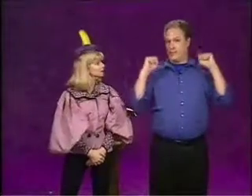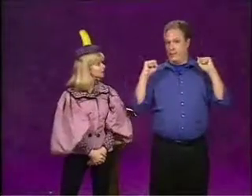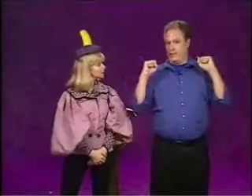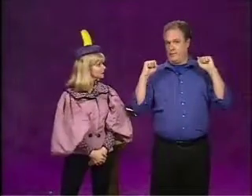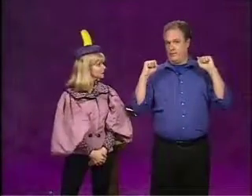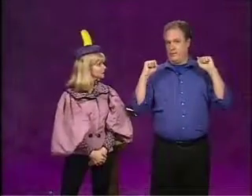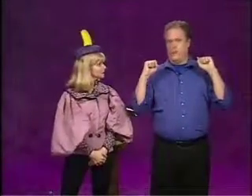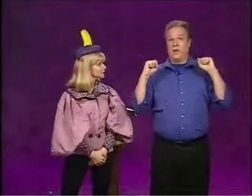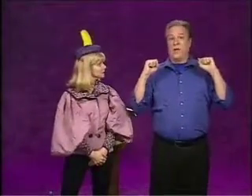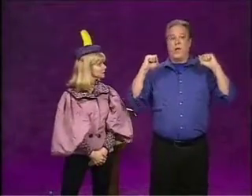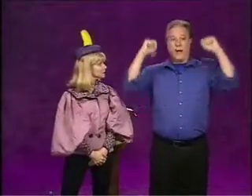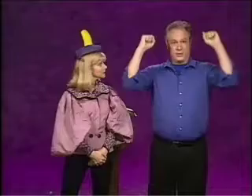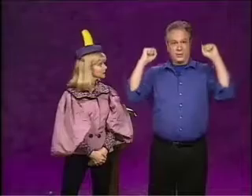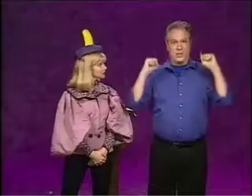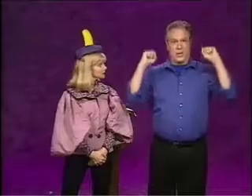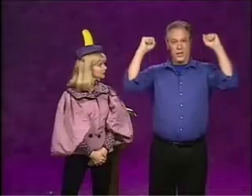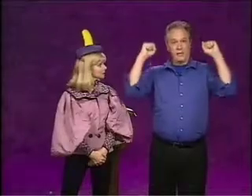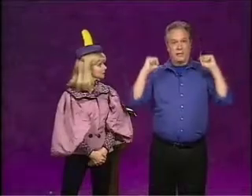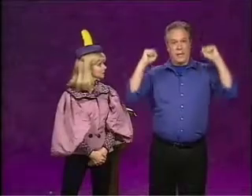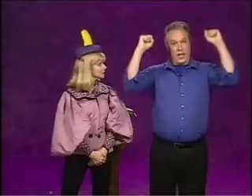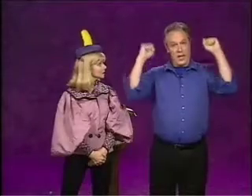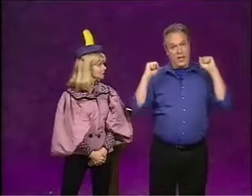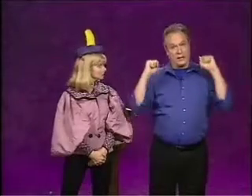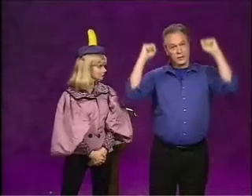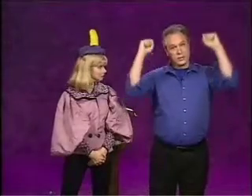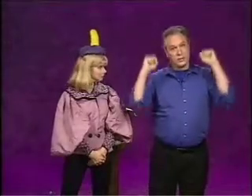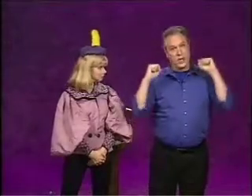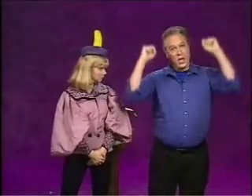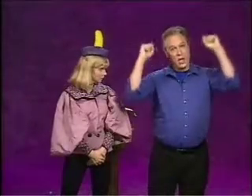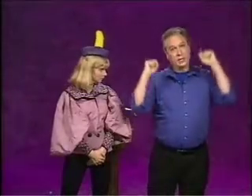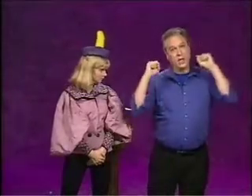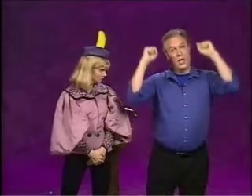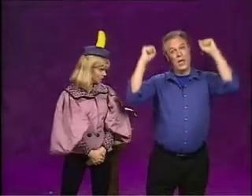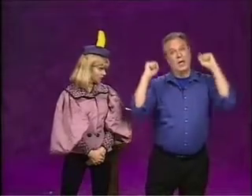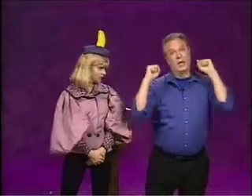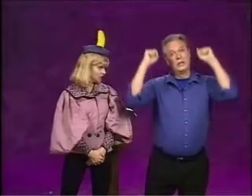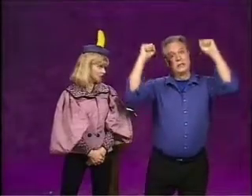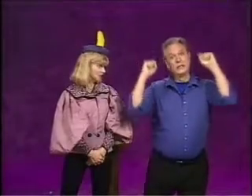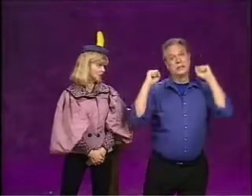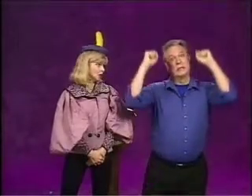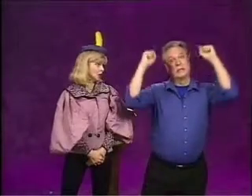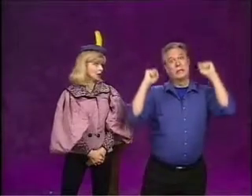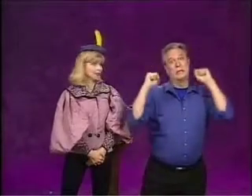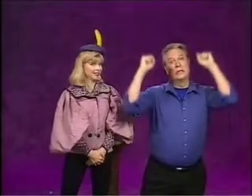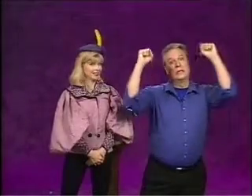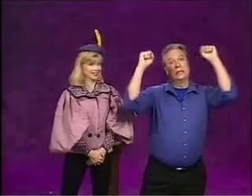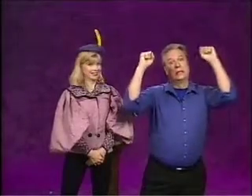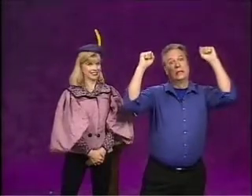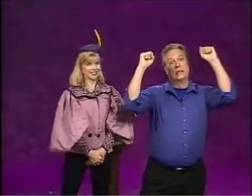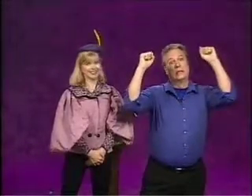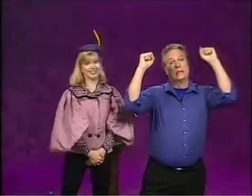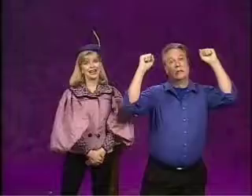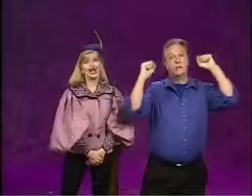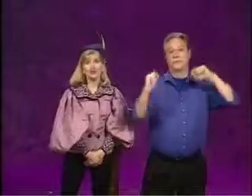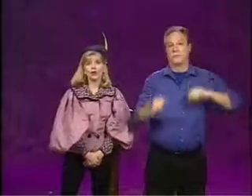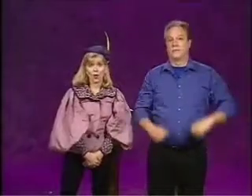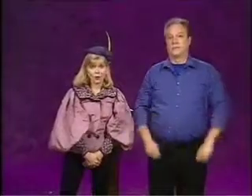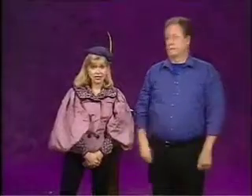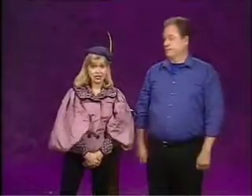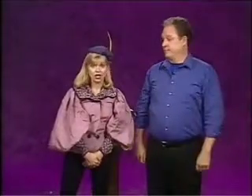briefly. Exercise and exercise endlessly. There are basically